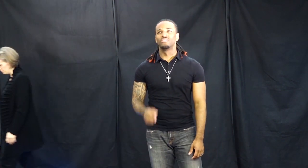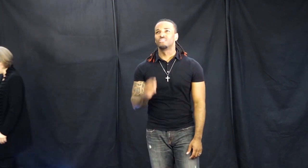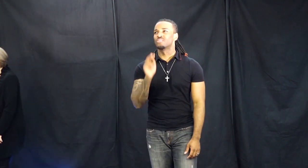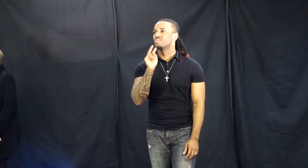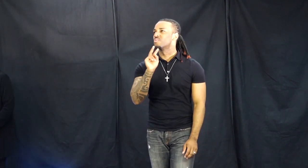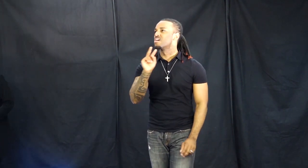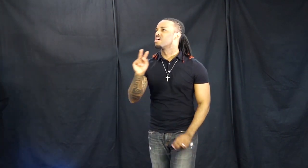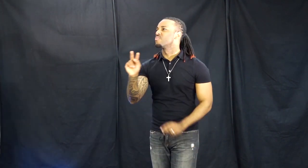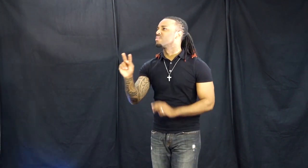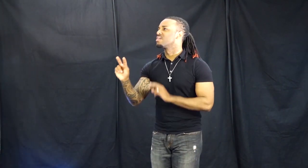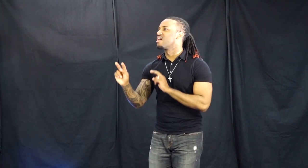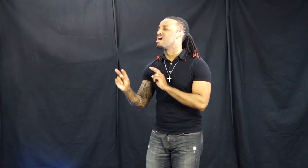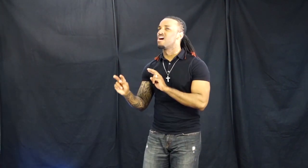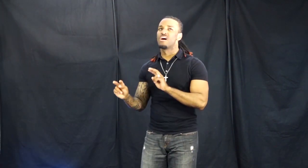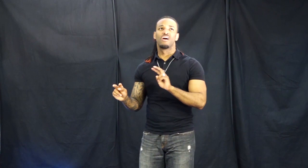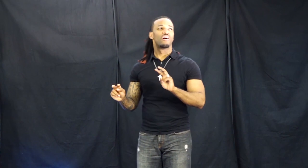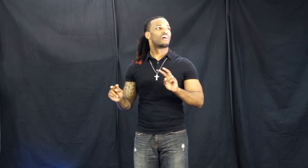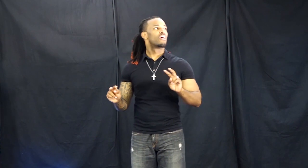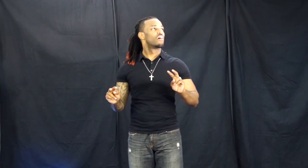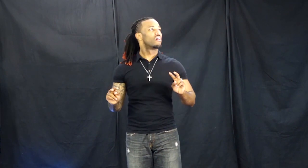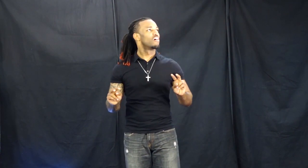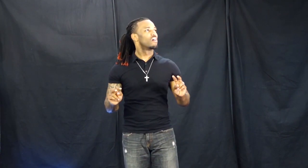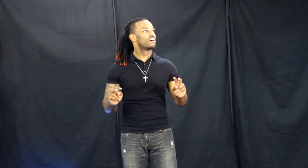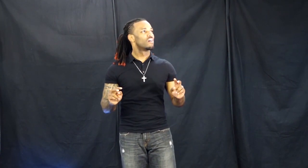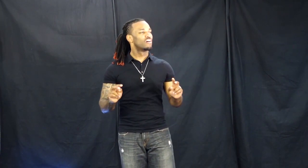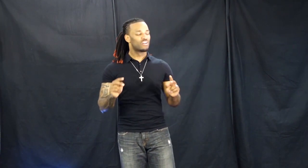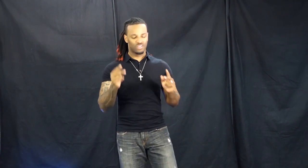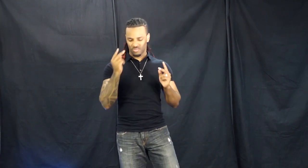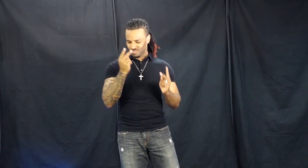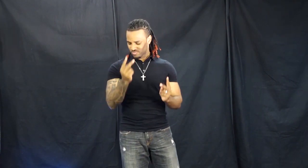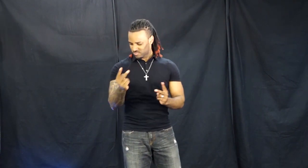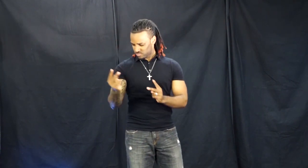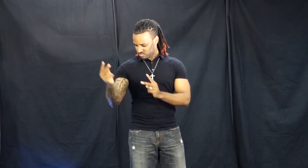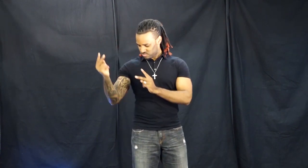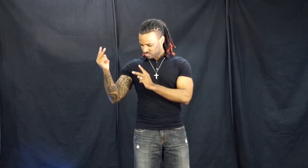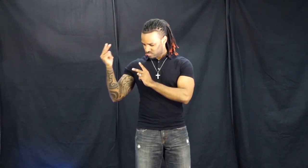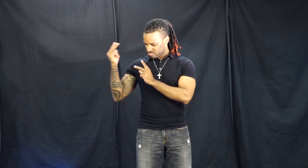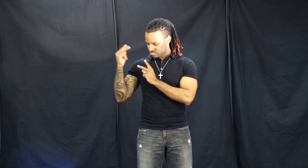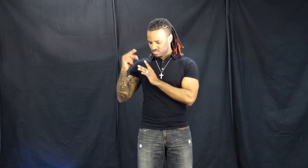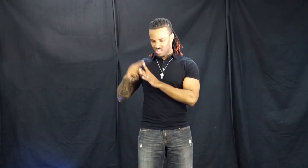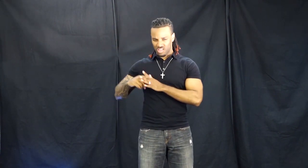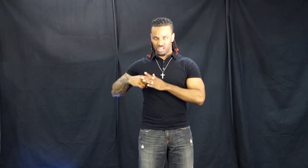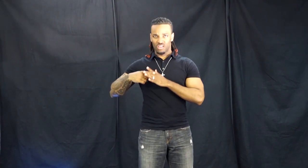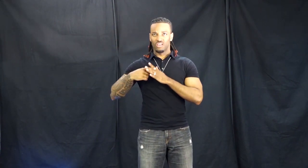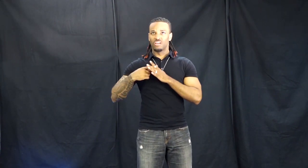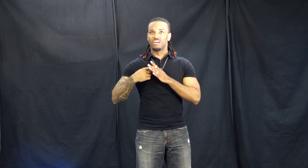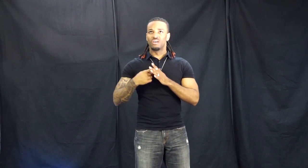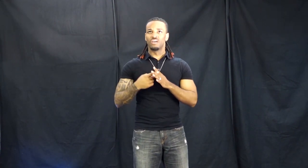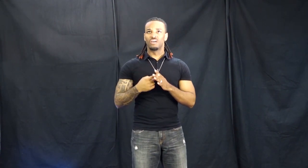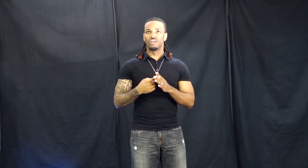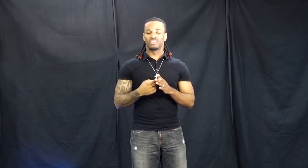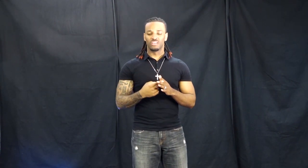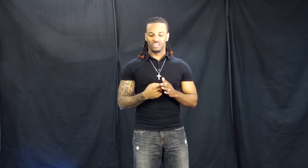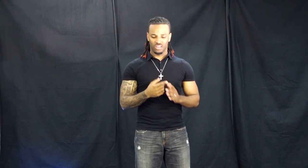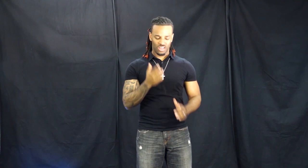Look at where we are. Look at where we started. I know I